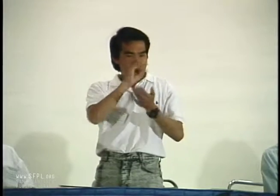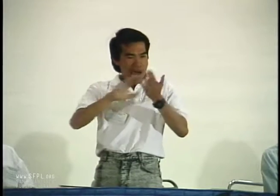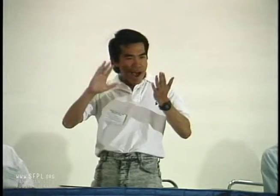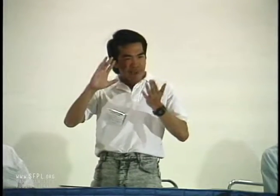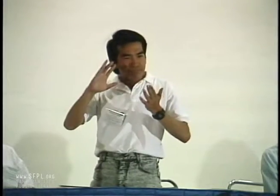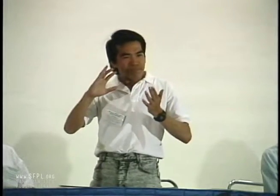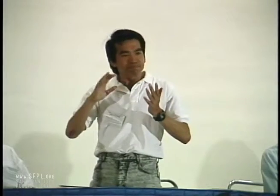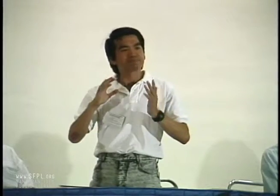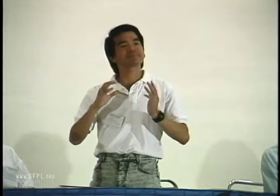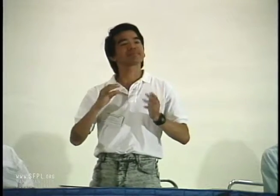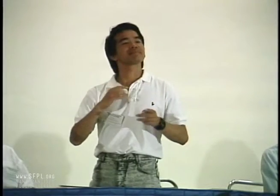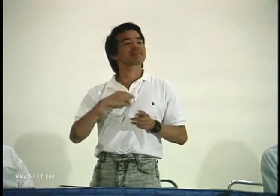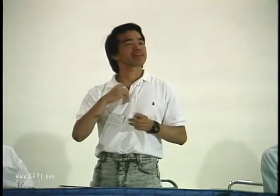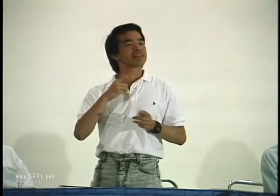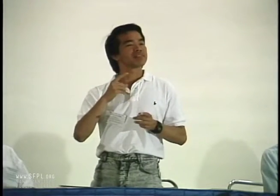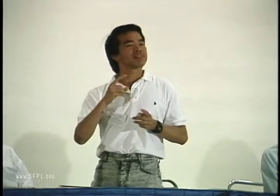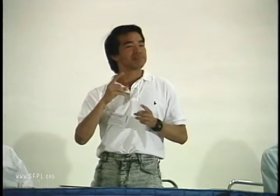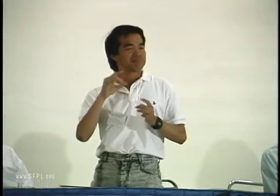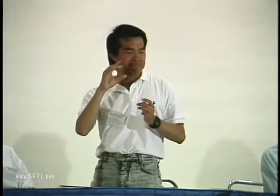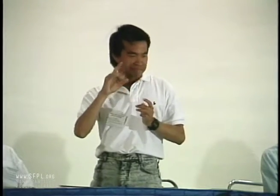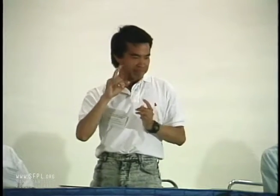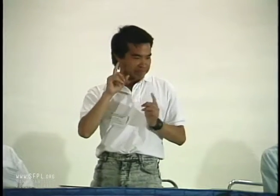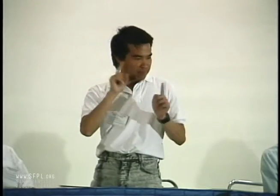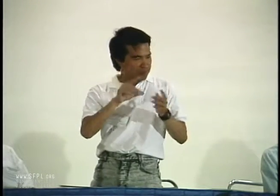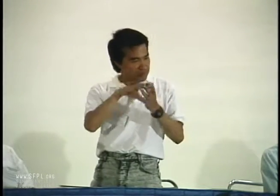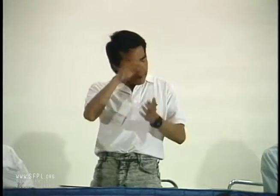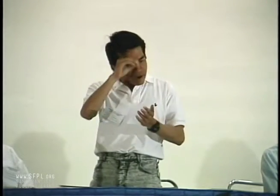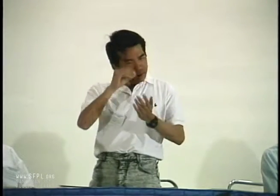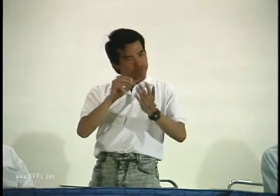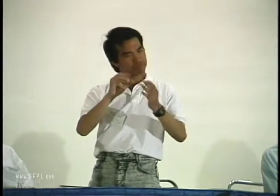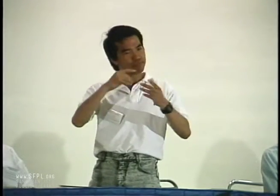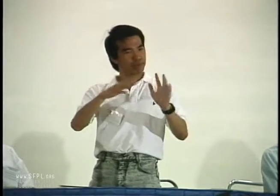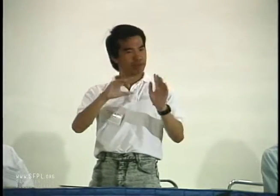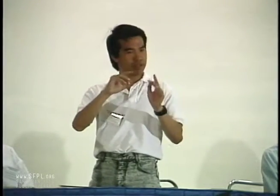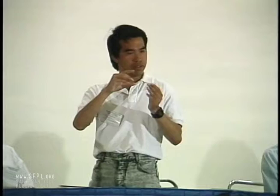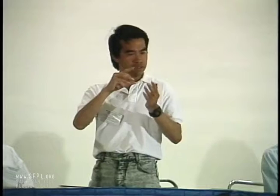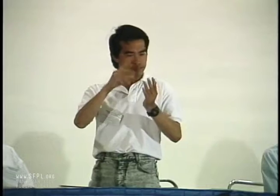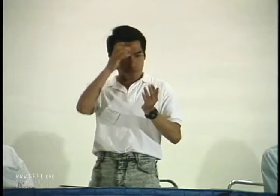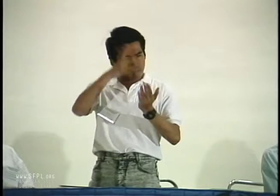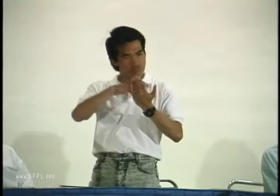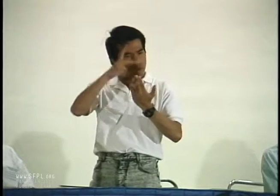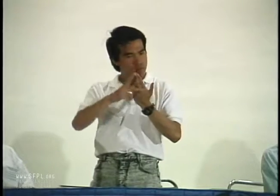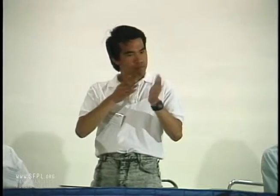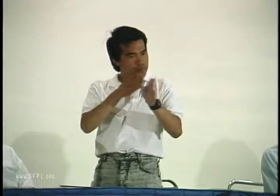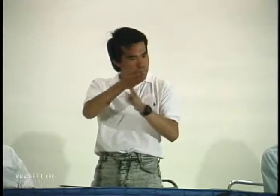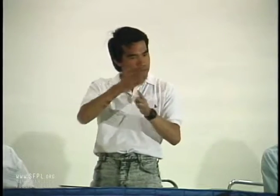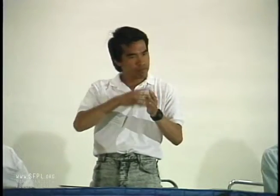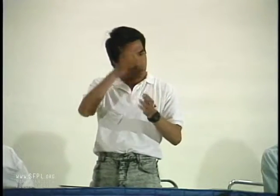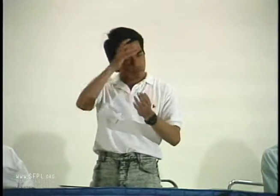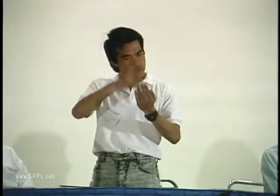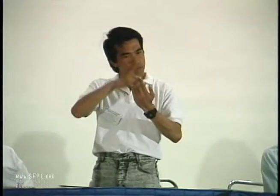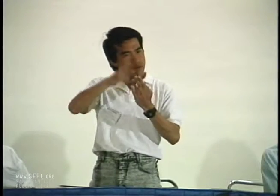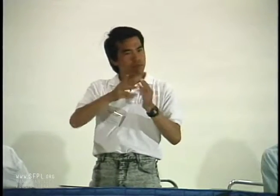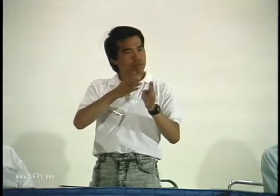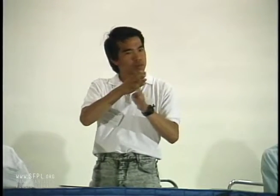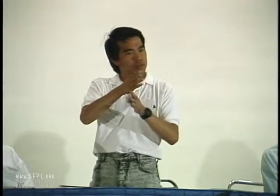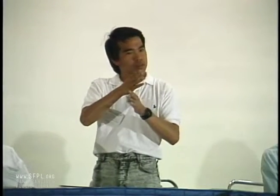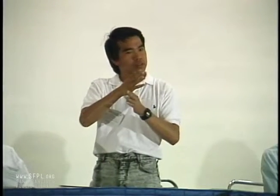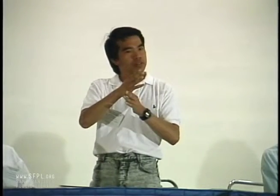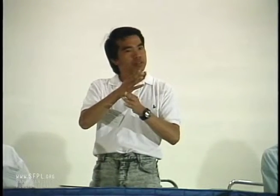and then went to Ohlone College. And I was a